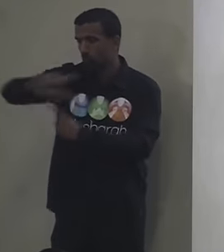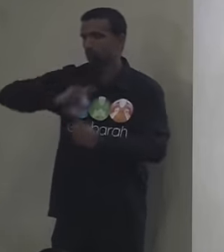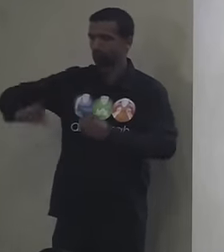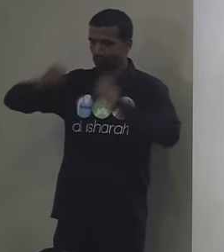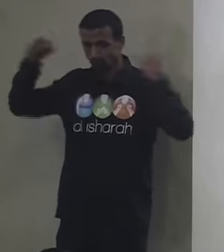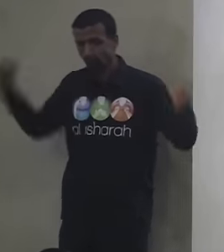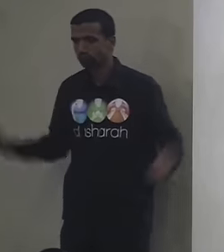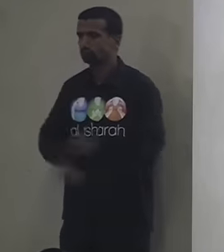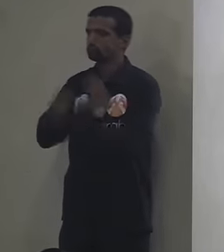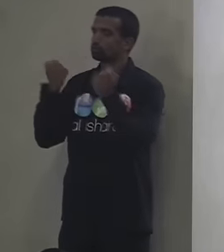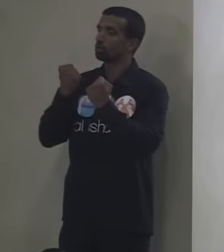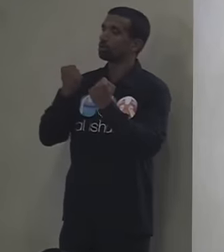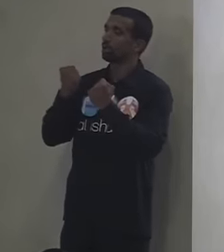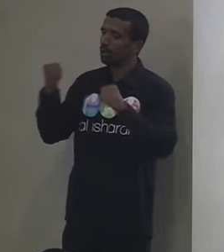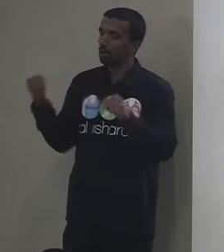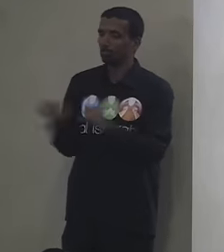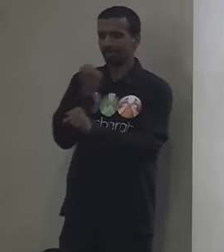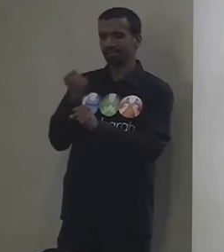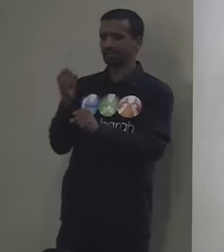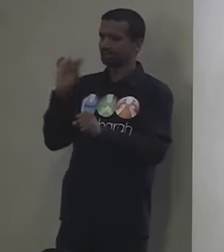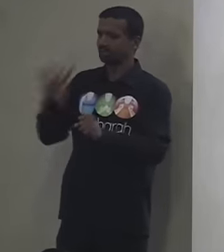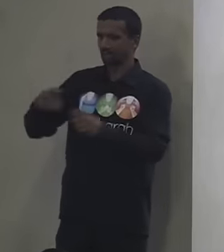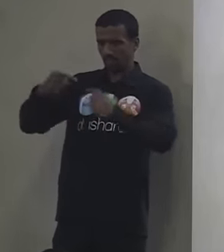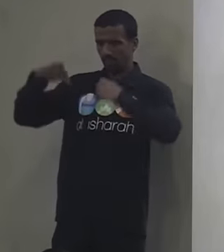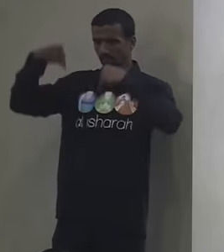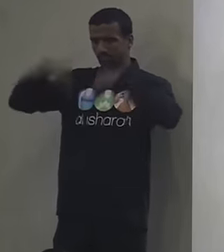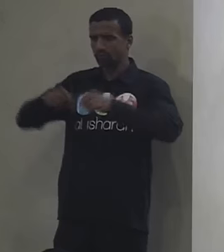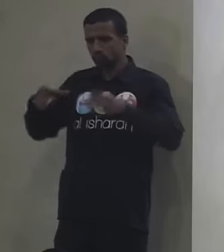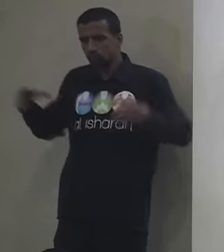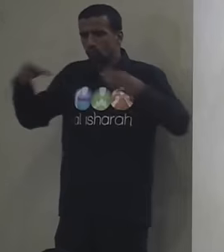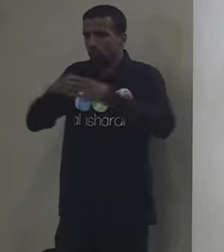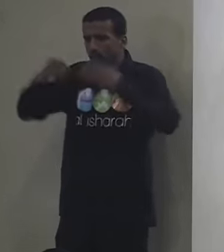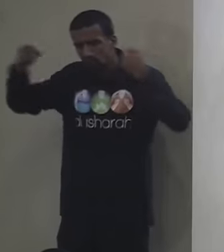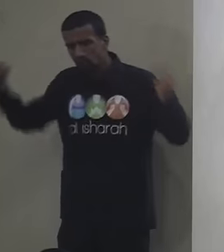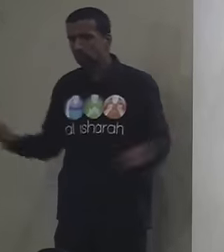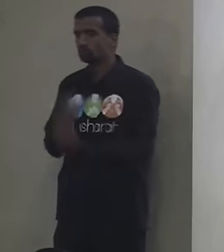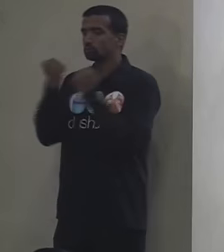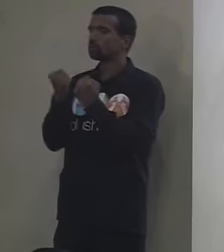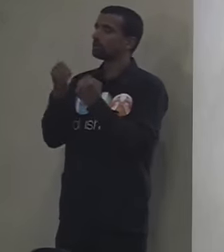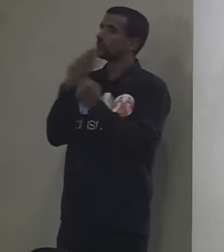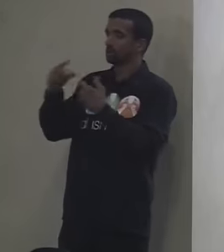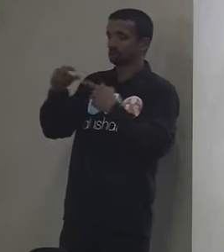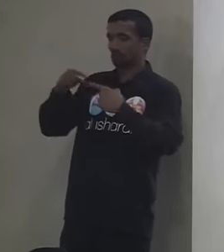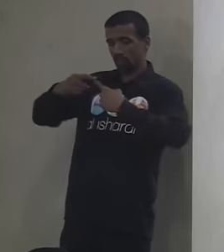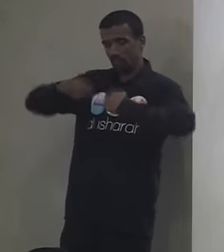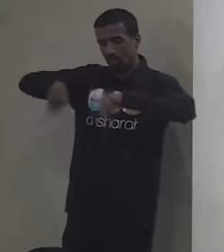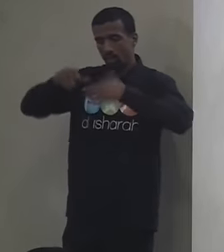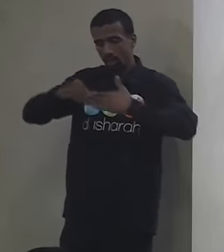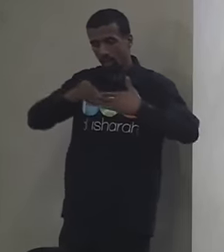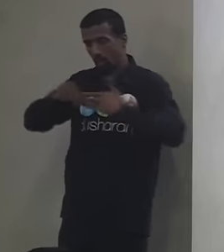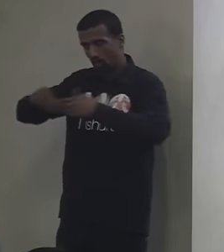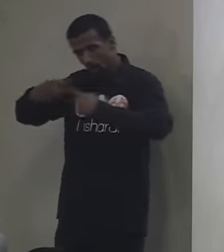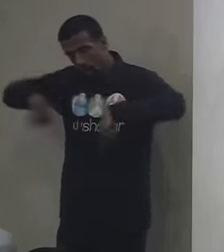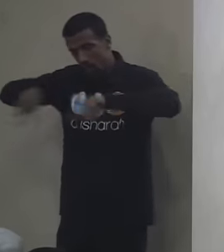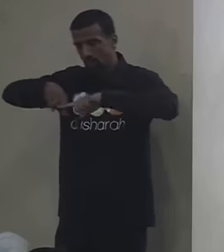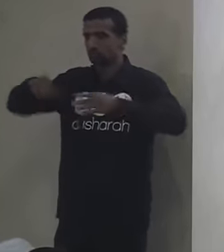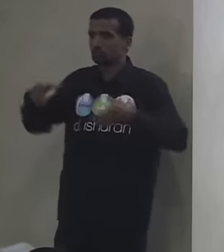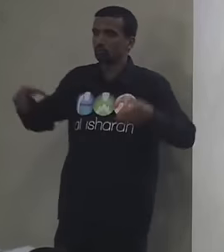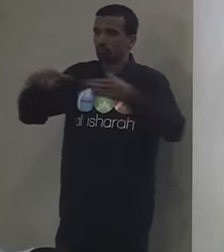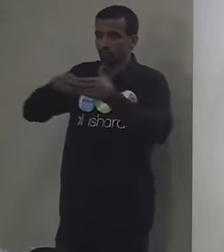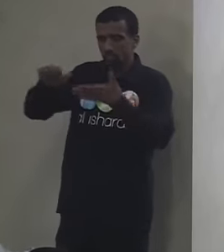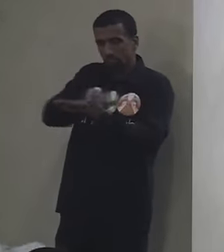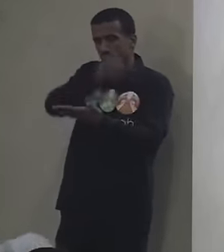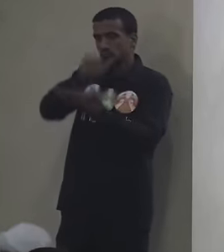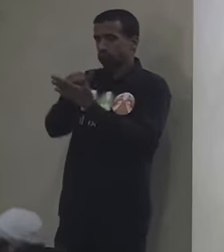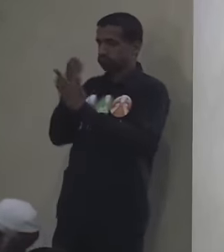Muslims that will carry Islam further than it's ever been carried before. Barakallahu li wa lakum fil Quran al Hakim wa nafa'ani wa iyyakum bil ayati wa